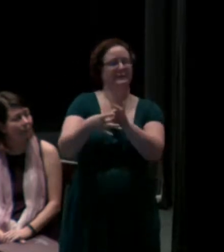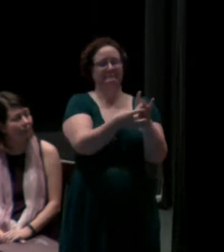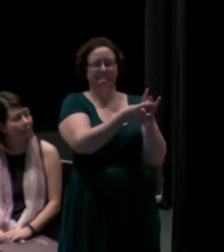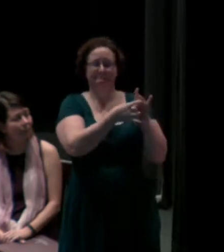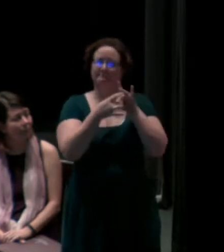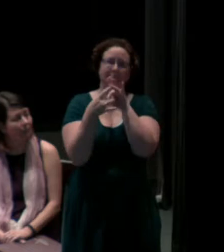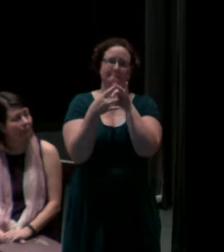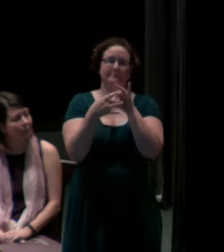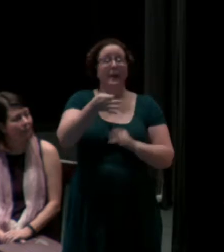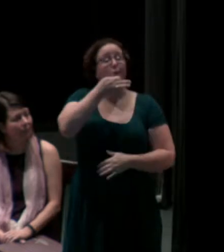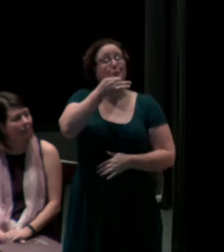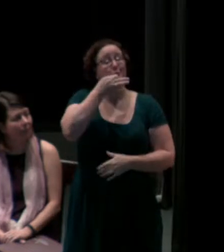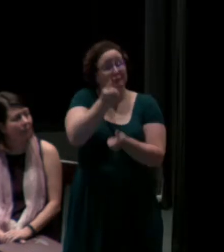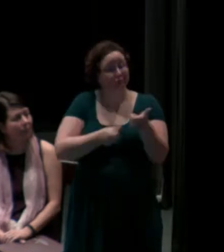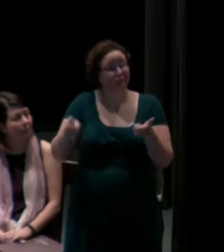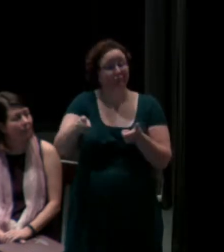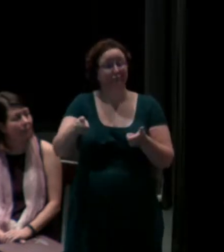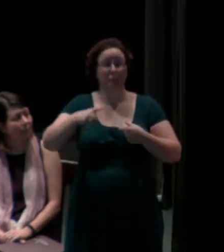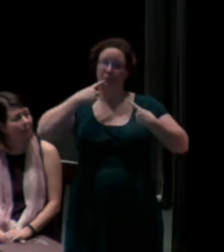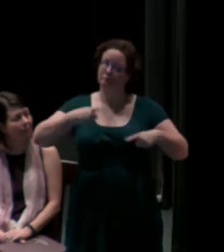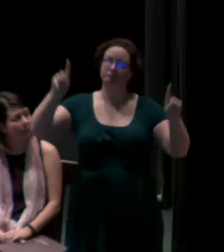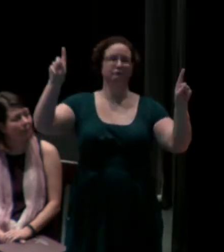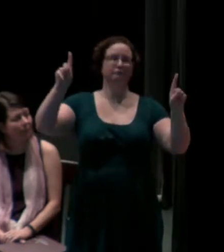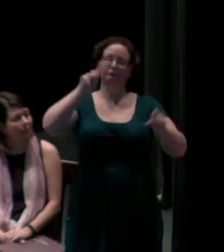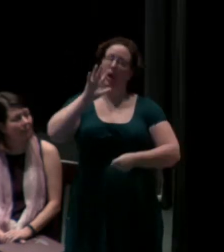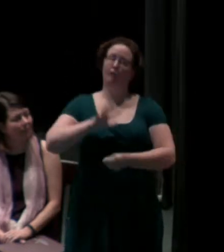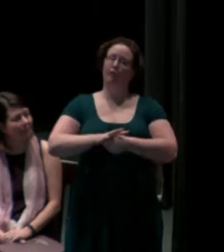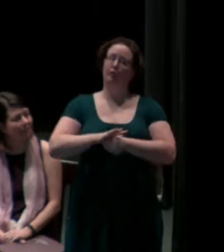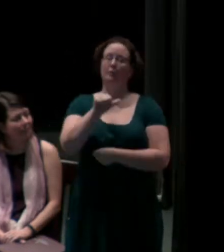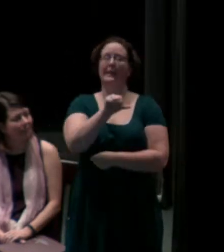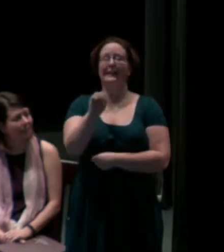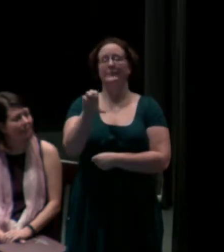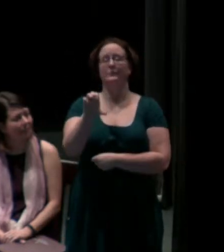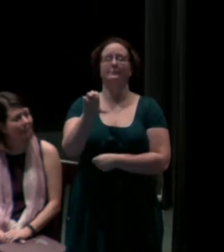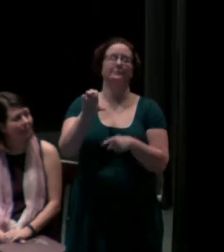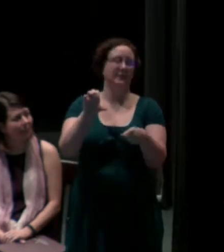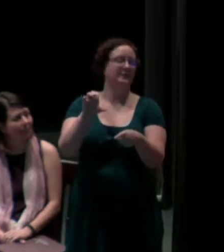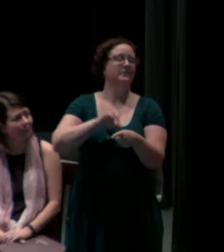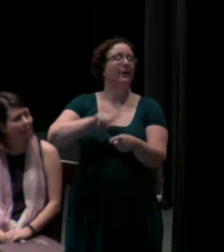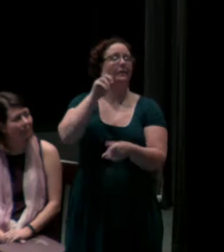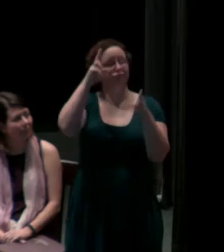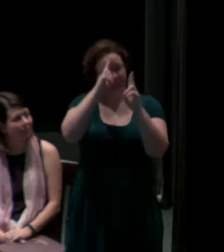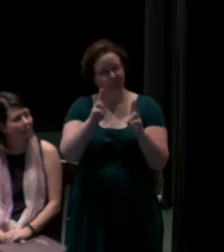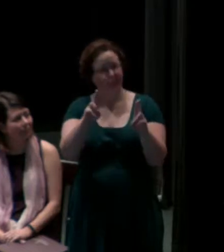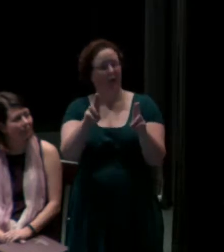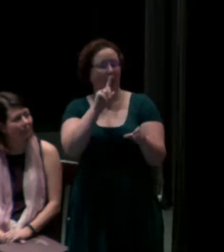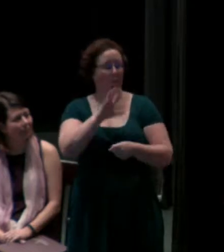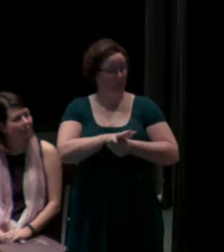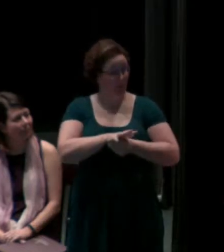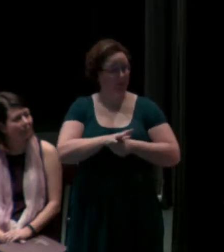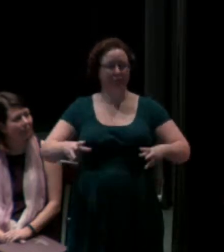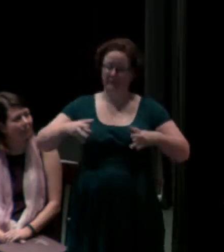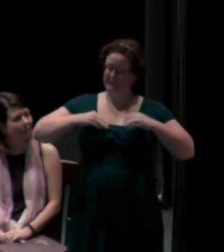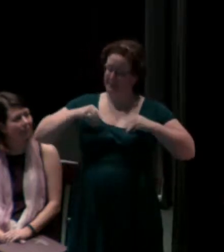and very shortly, each of you will all publicly affirm the Agnes Scott Honor Pledge, stating that you accept the honor system at Agnes Scott as